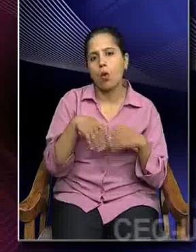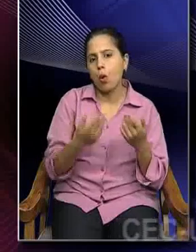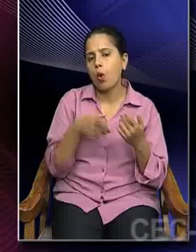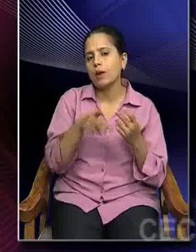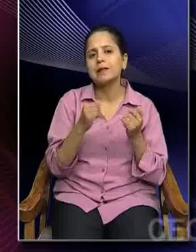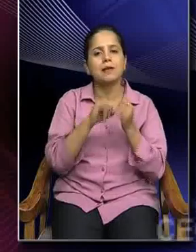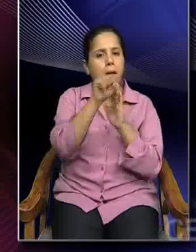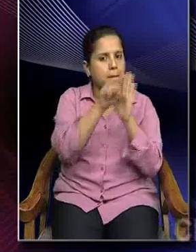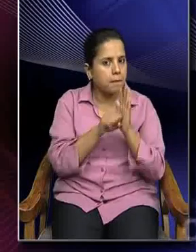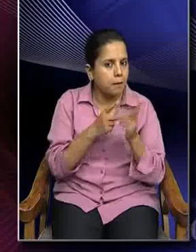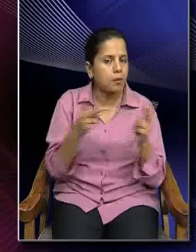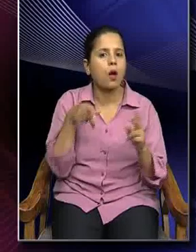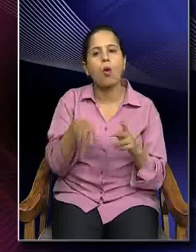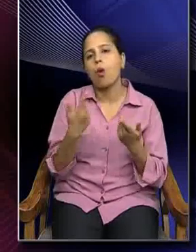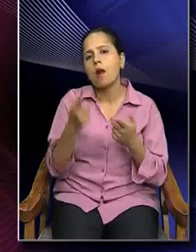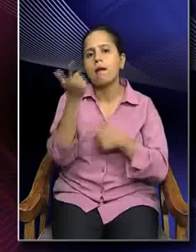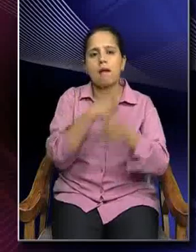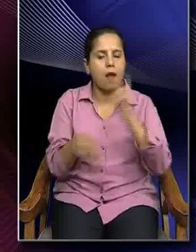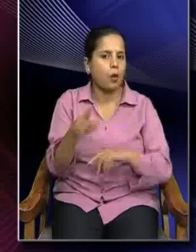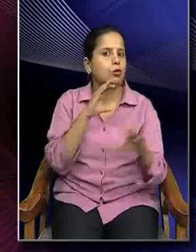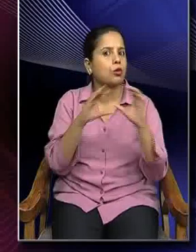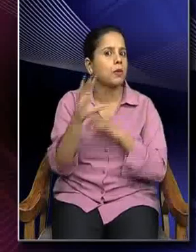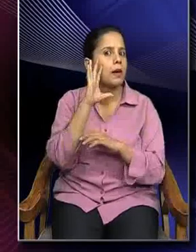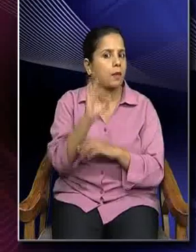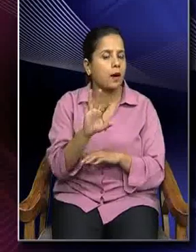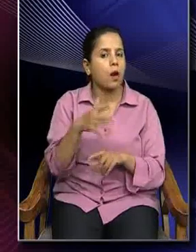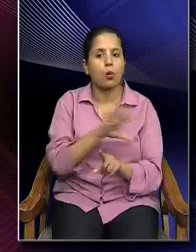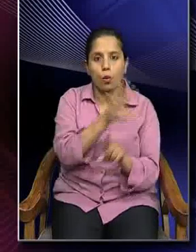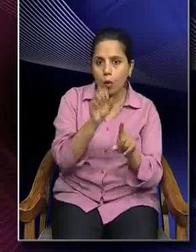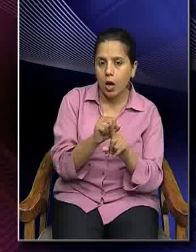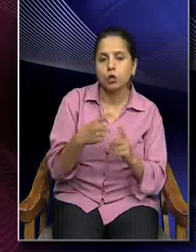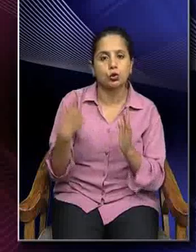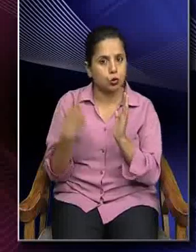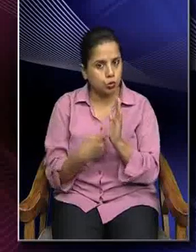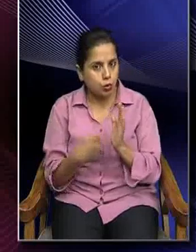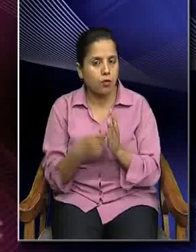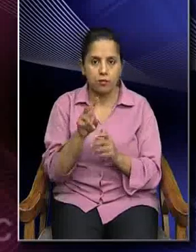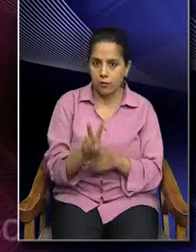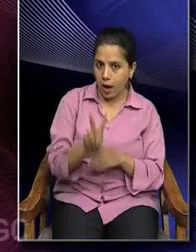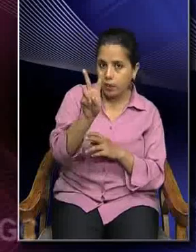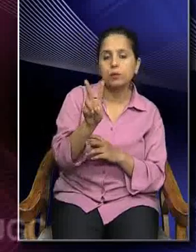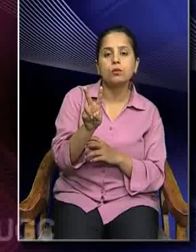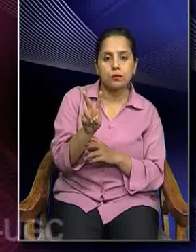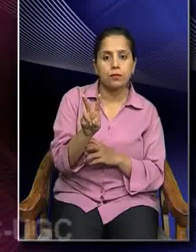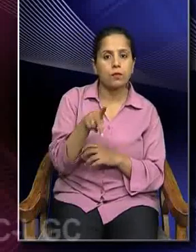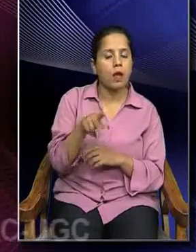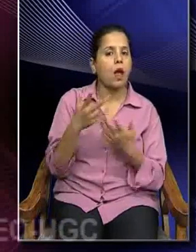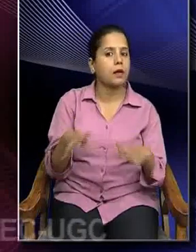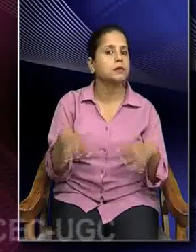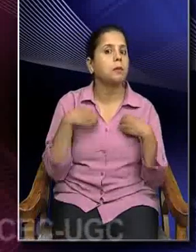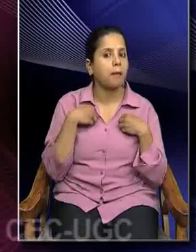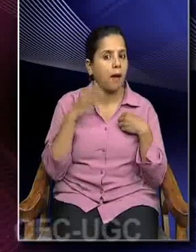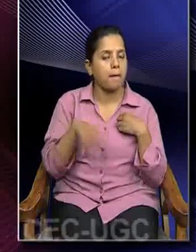means of communication. How are culture or norms, values accepted